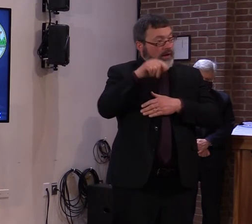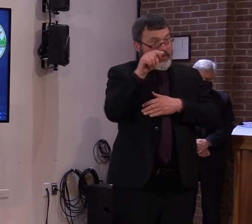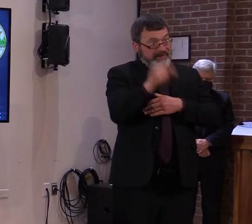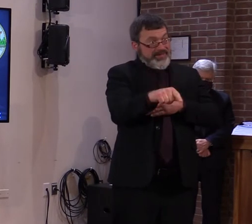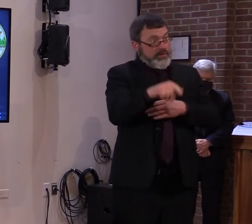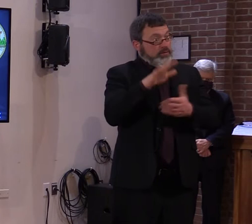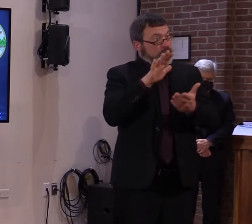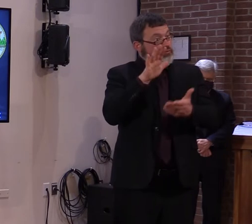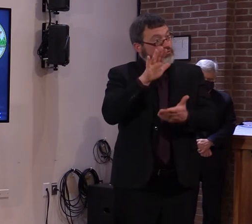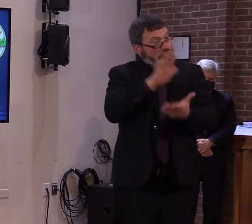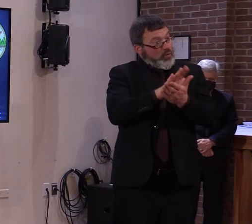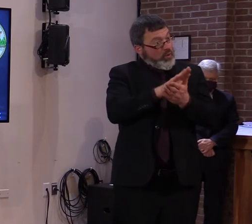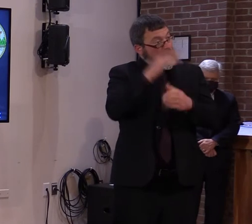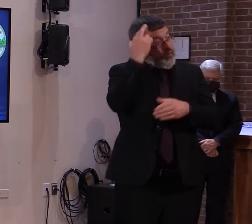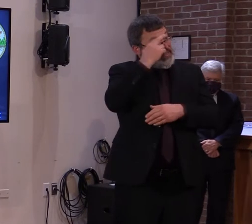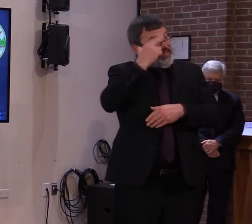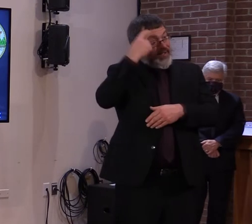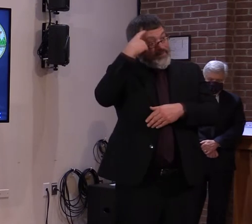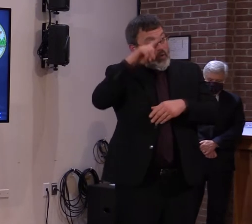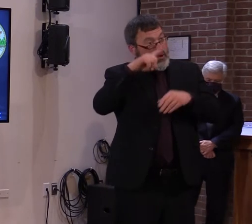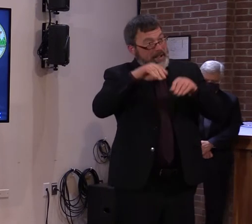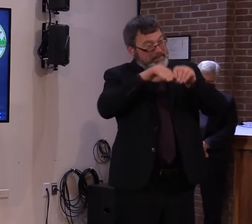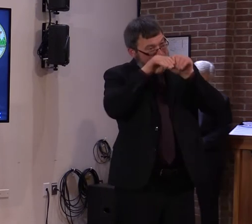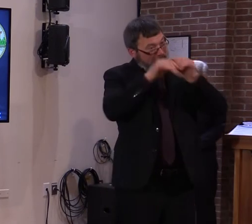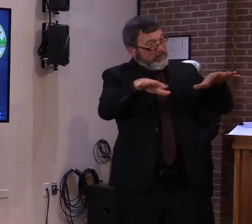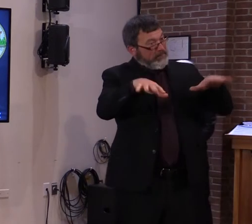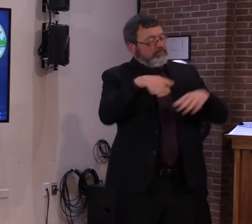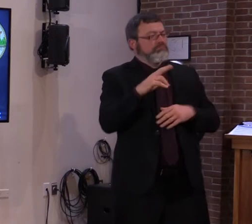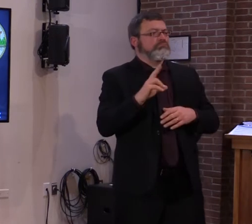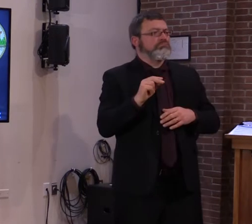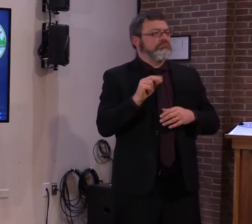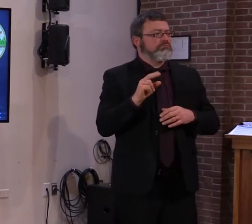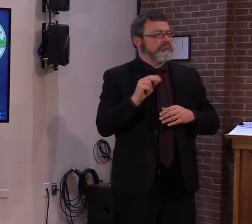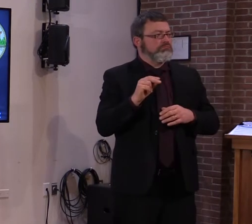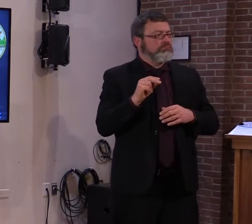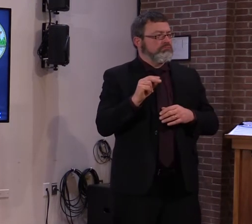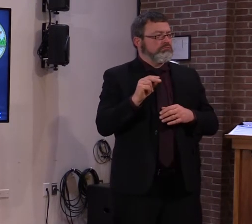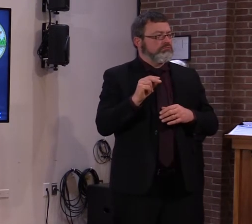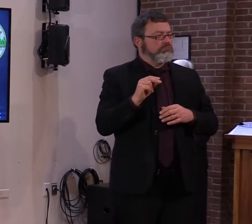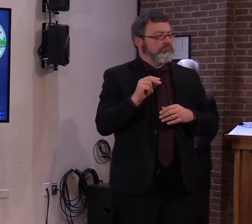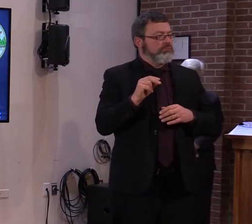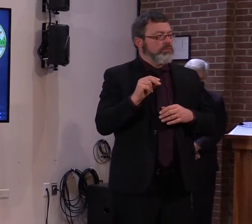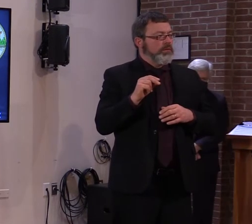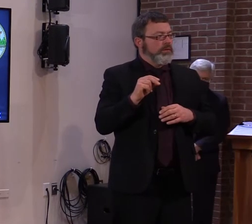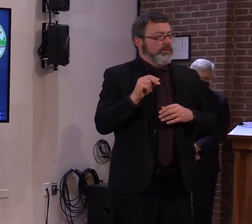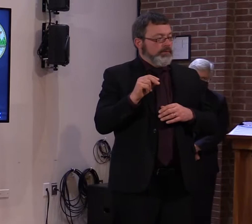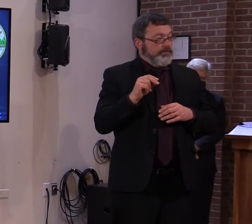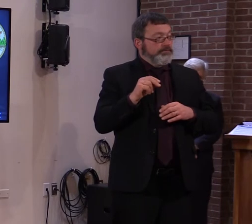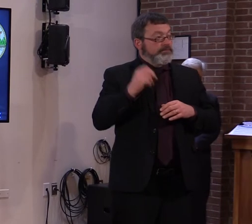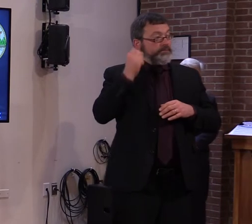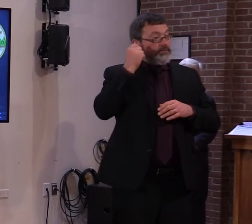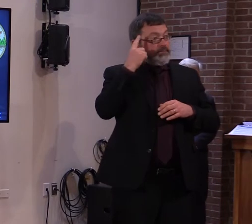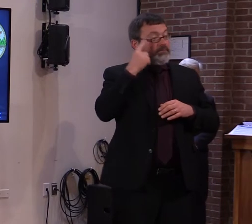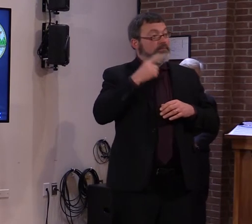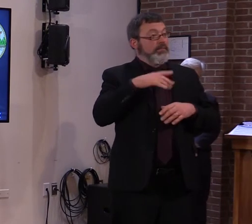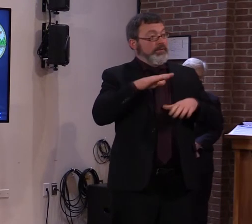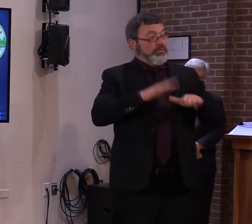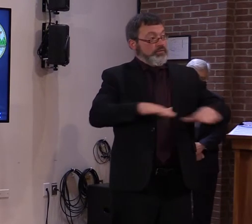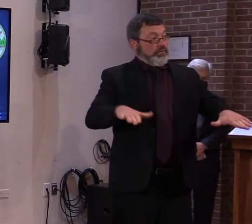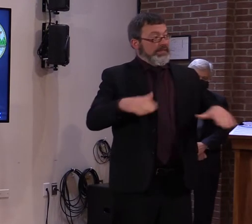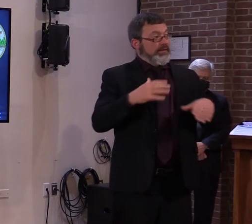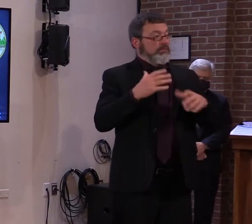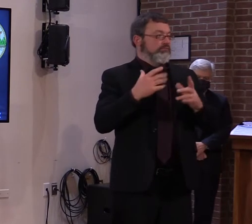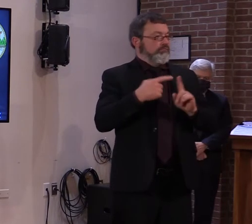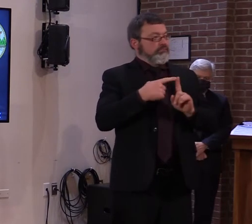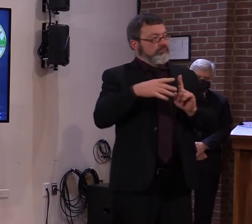infectious person has entered a K-12 learning environment and has not transmitted the virus highlights the effectiveness of the mitigation strategies